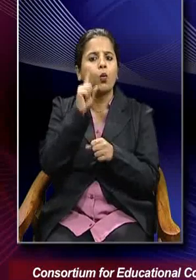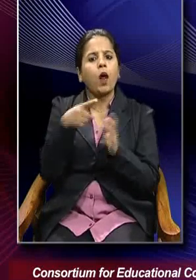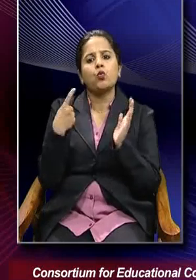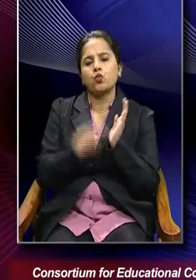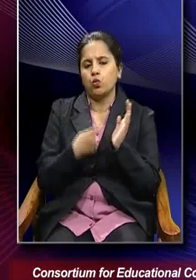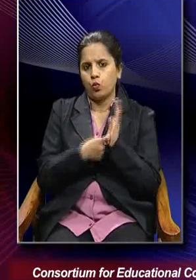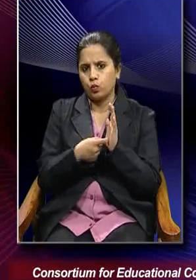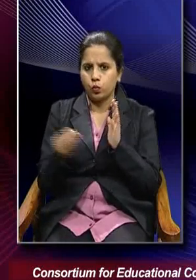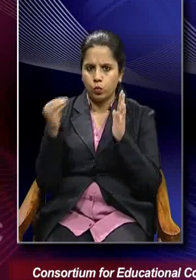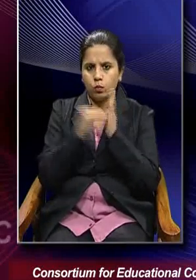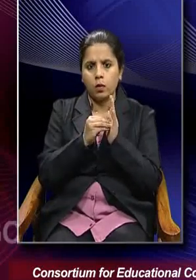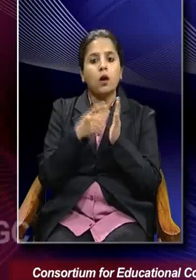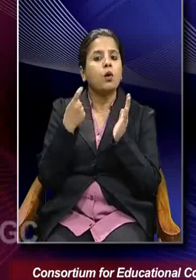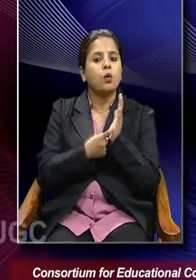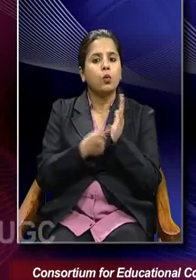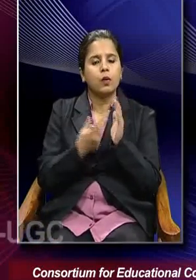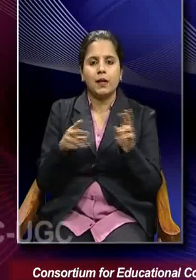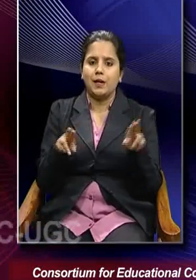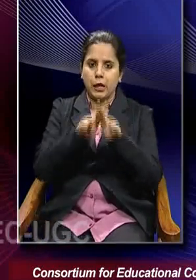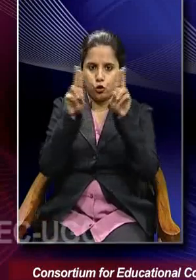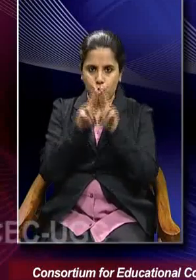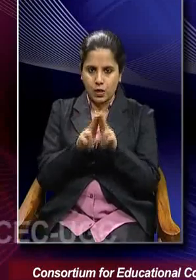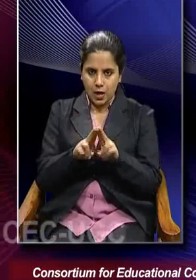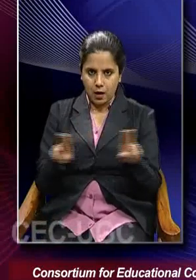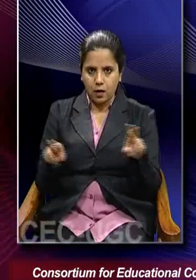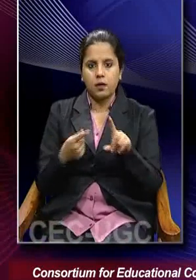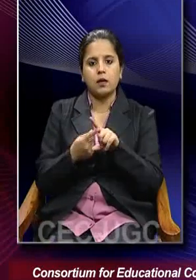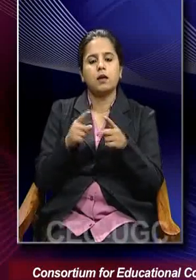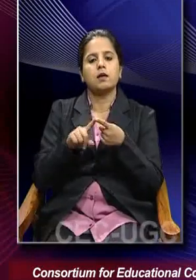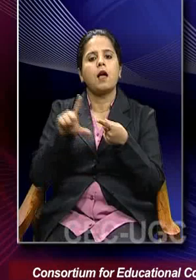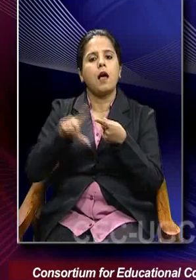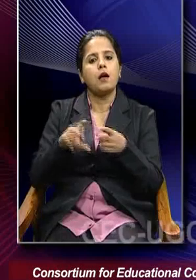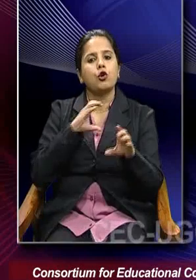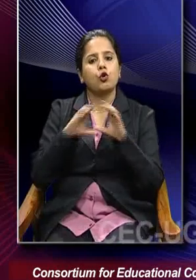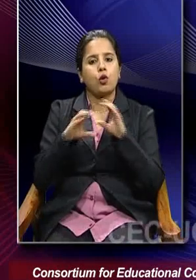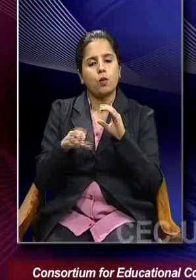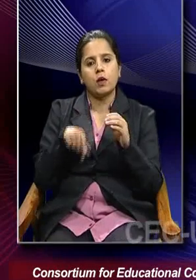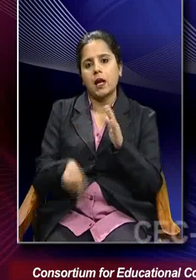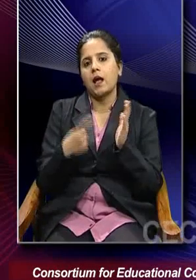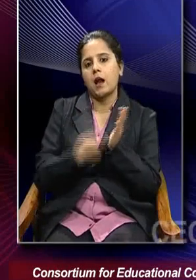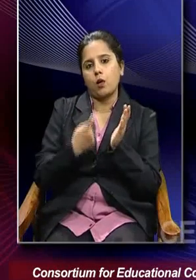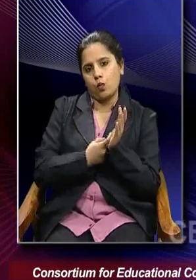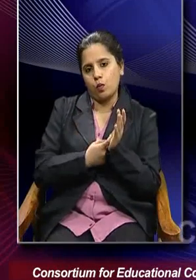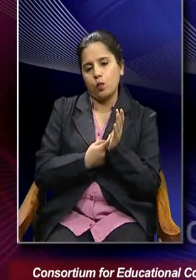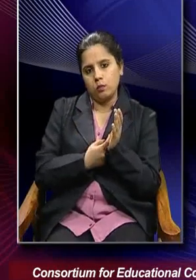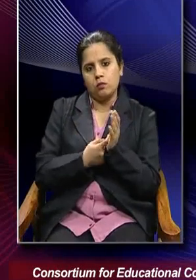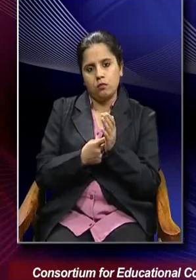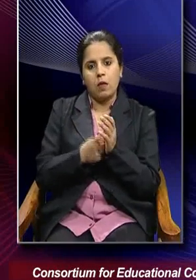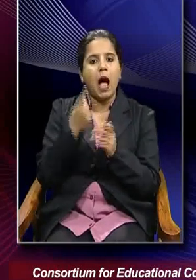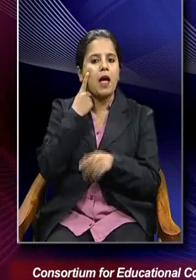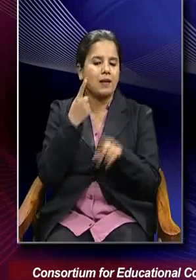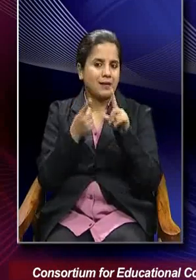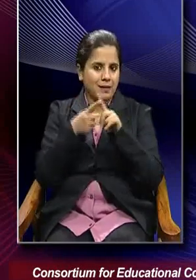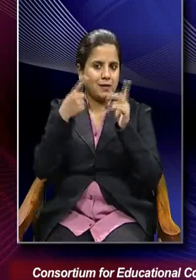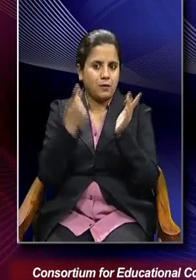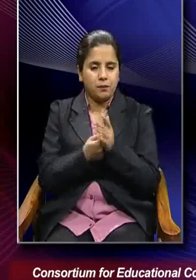regulations, that is the International Telecommunication Regulations. So, seen